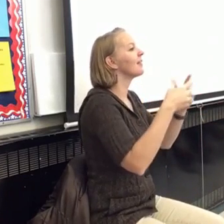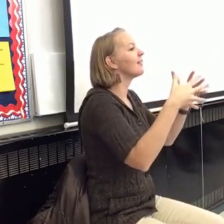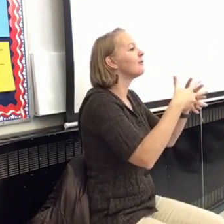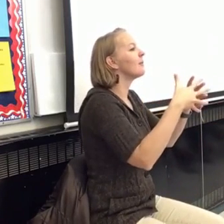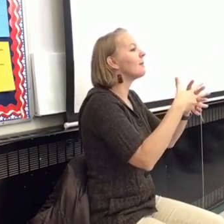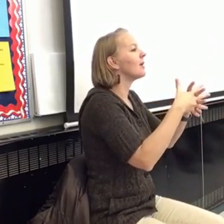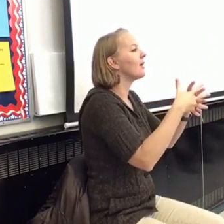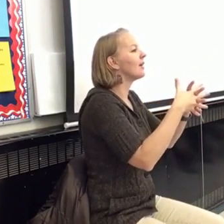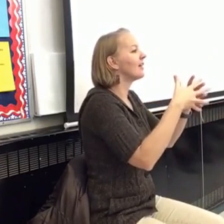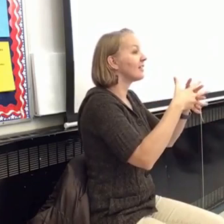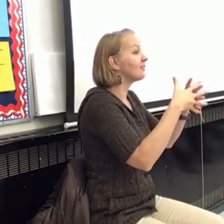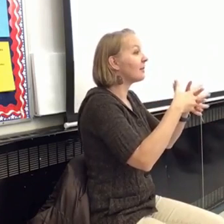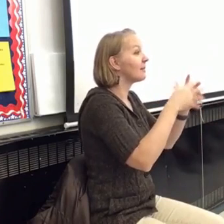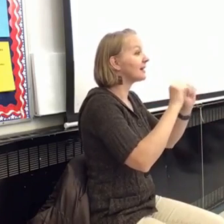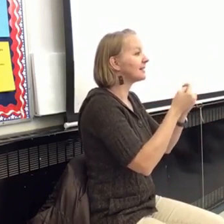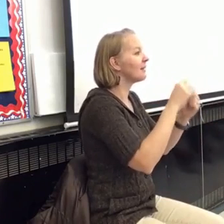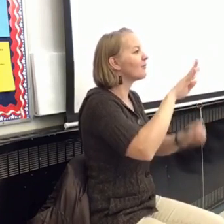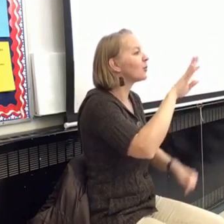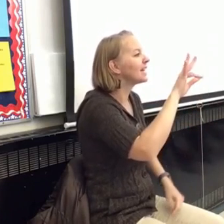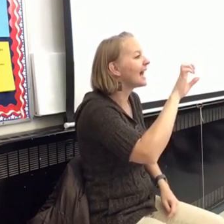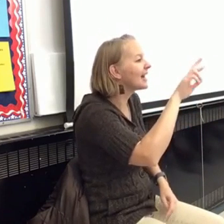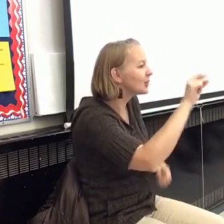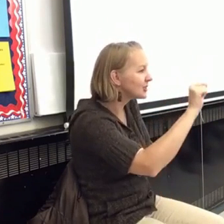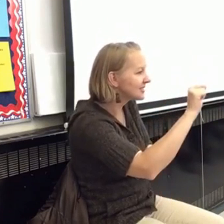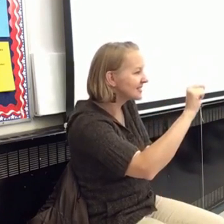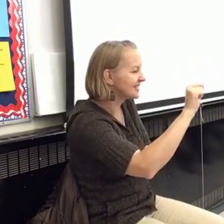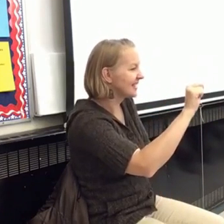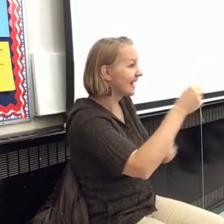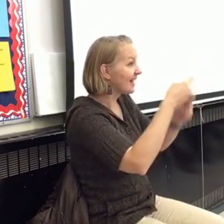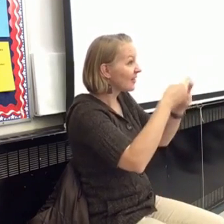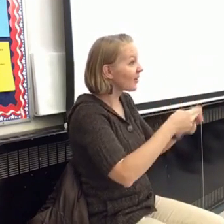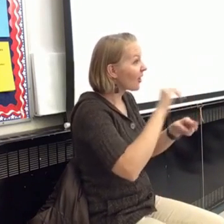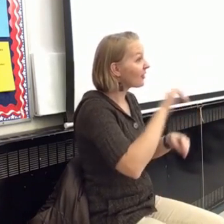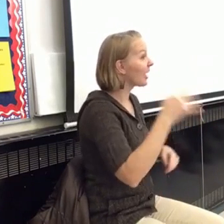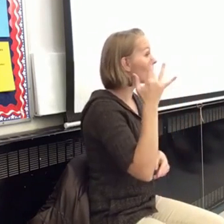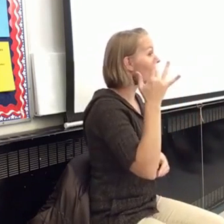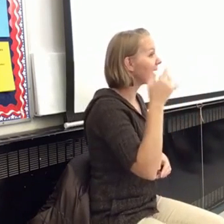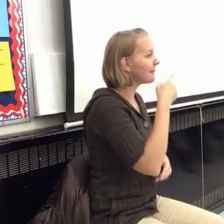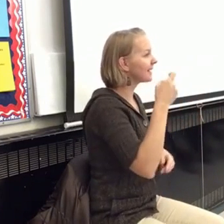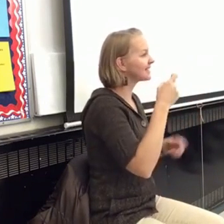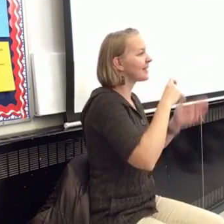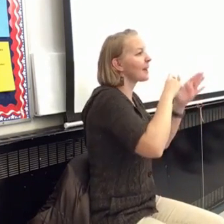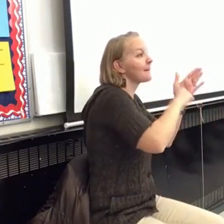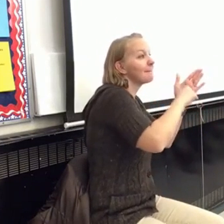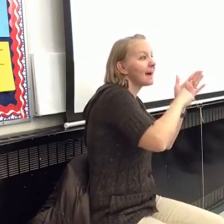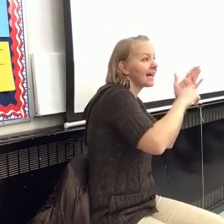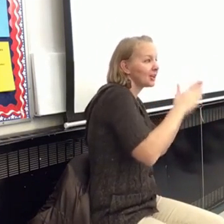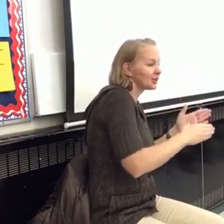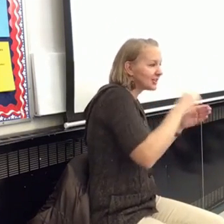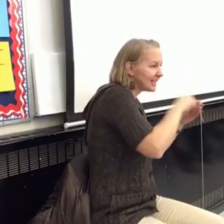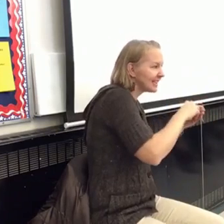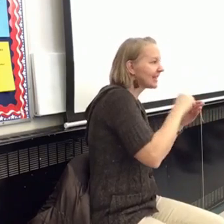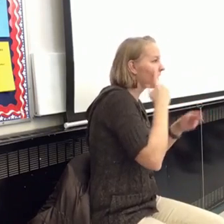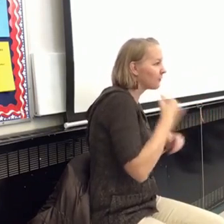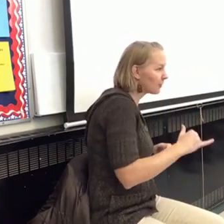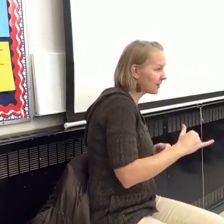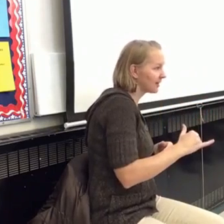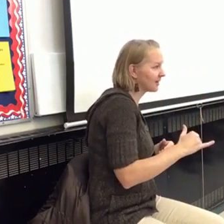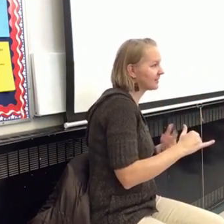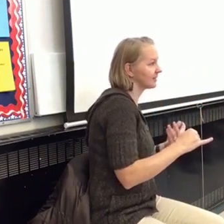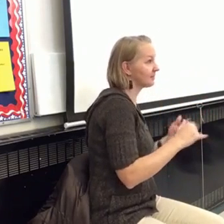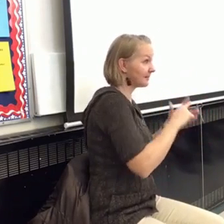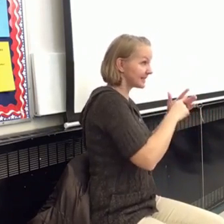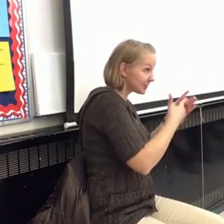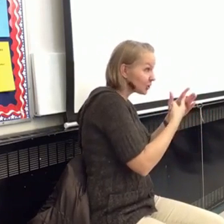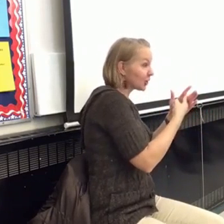Okay, the San Francisco 49ers are called that because 49ers are minors in California because remember the gold rush starts in